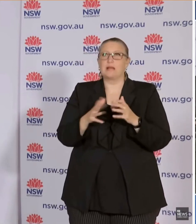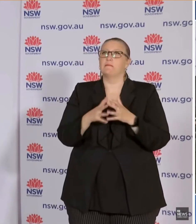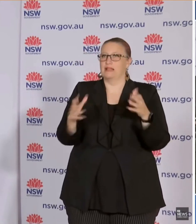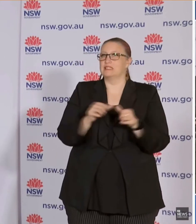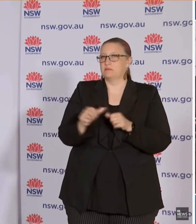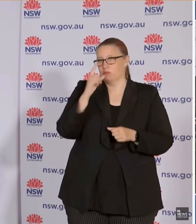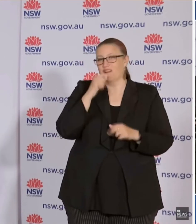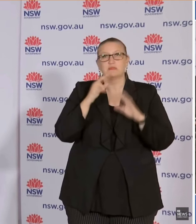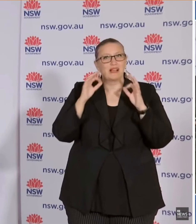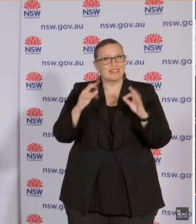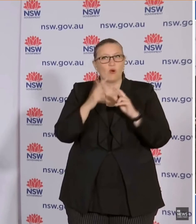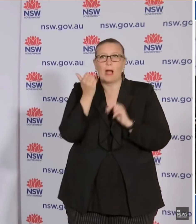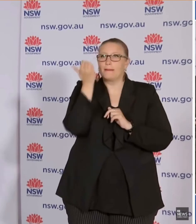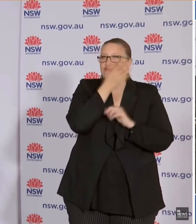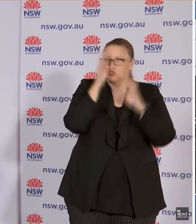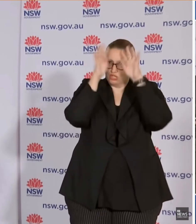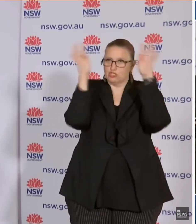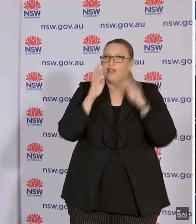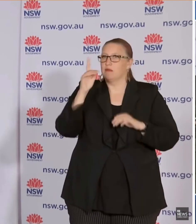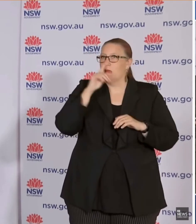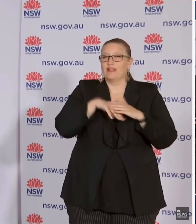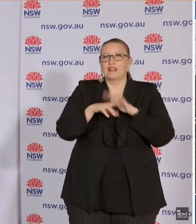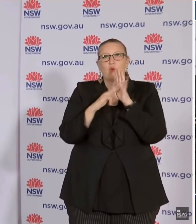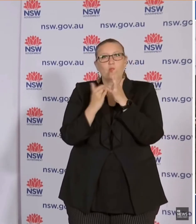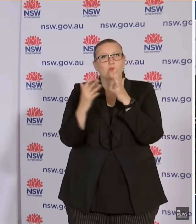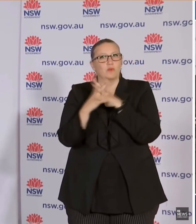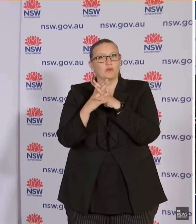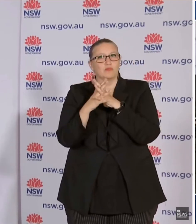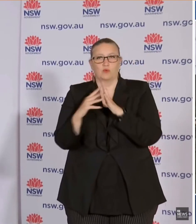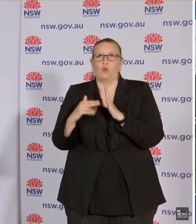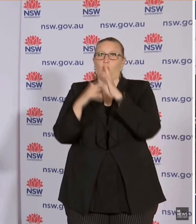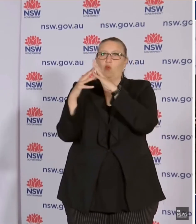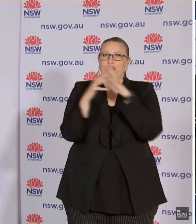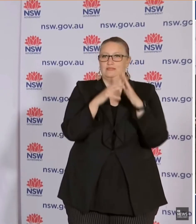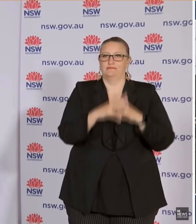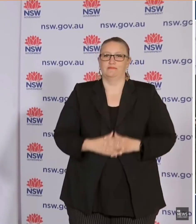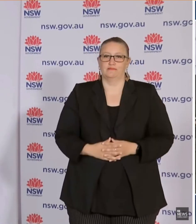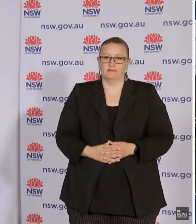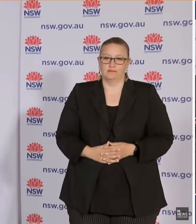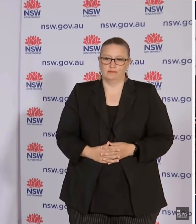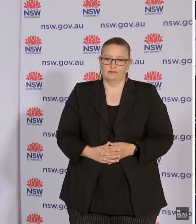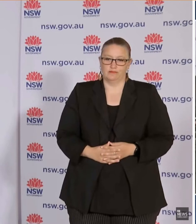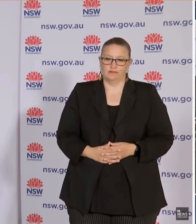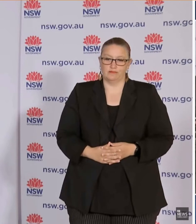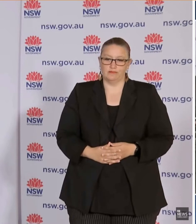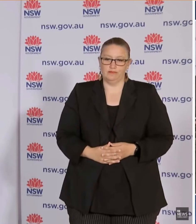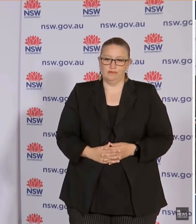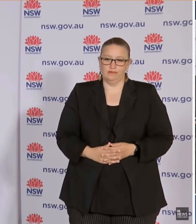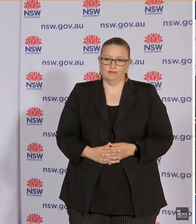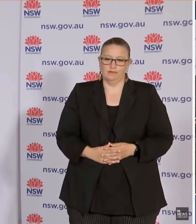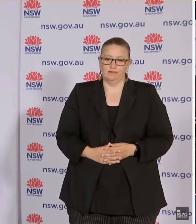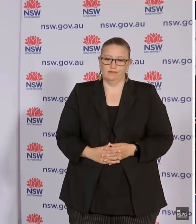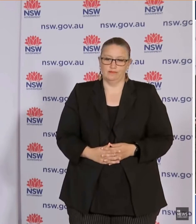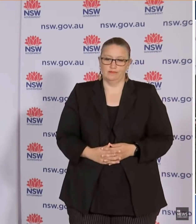for the Indigenous community, particularly in northwestern New South Wales, but more broadly And I can say at this stage that